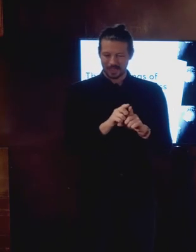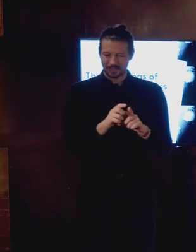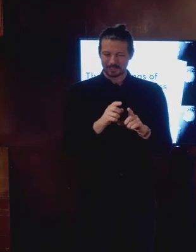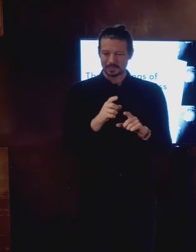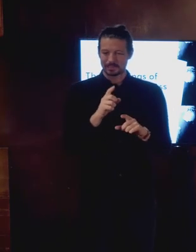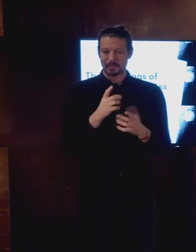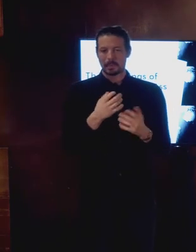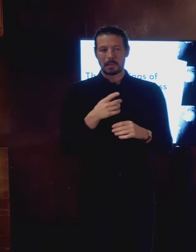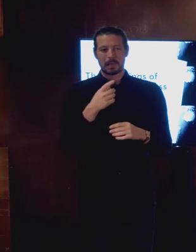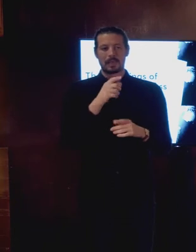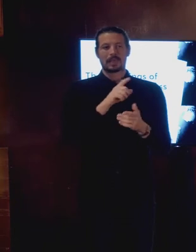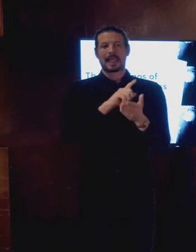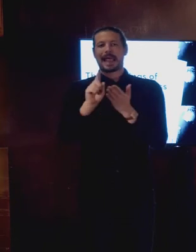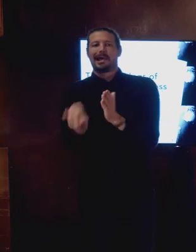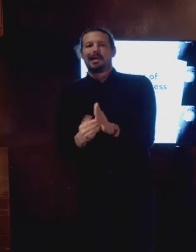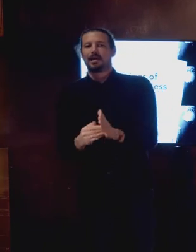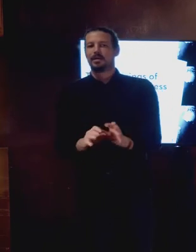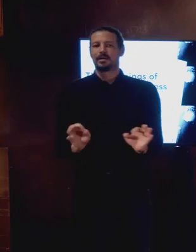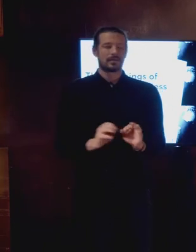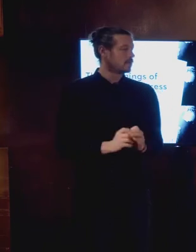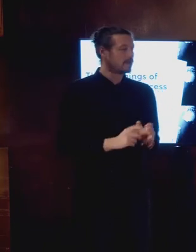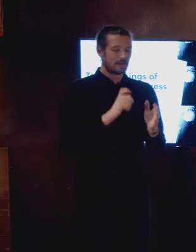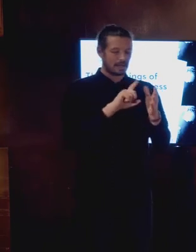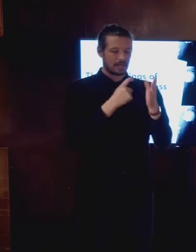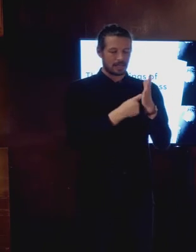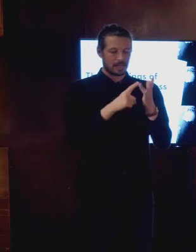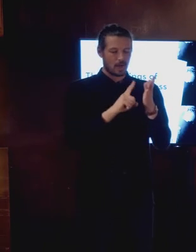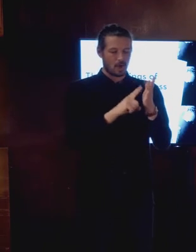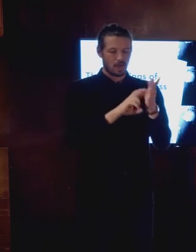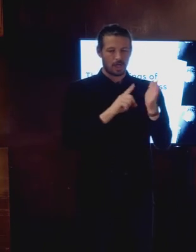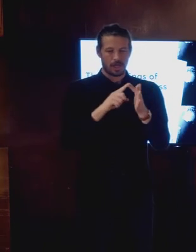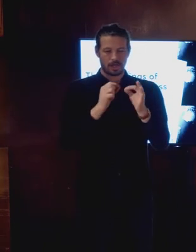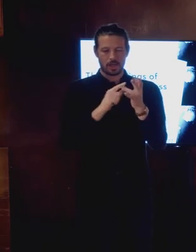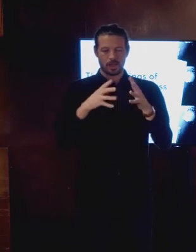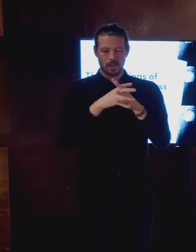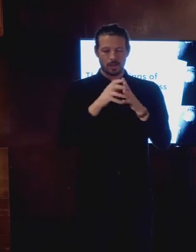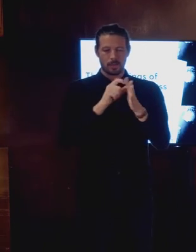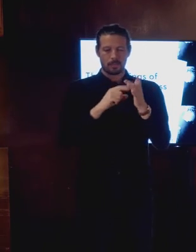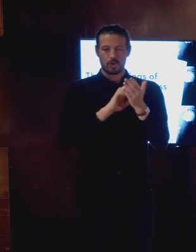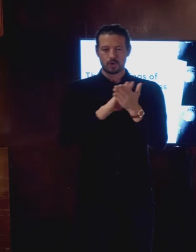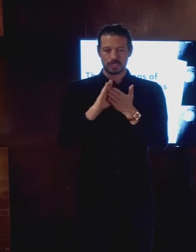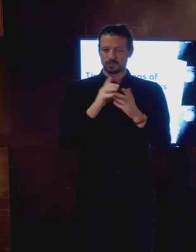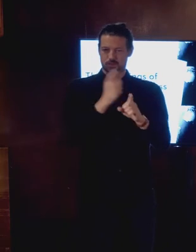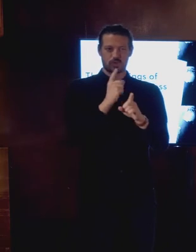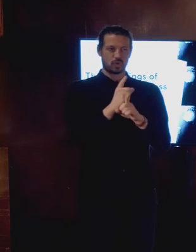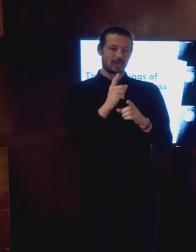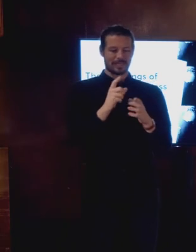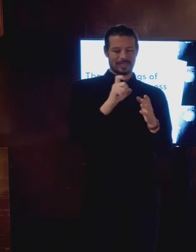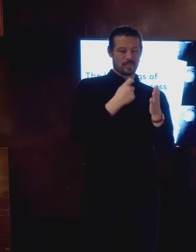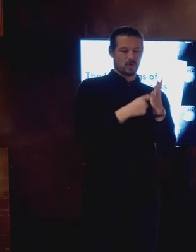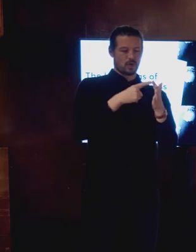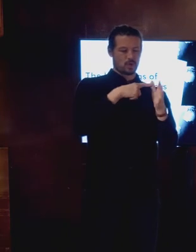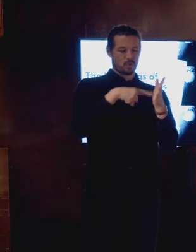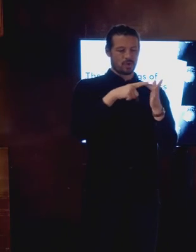it's not an add-on. I know that Caroline Bowditch was saying at Creative State a couple of weeks ago that in the